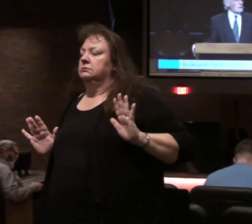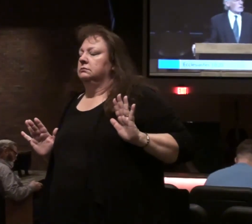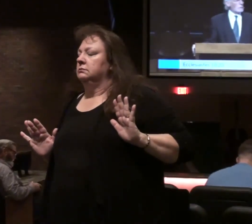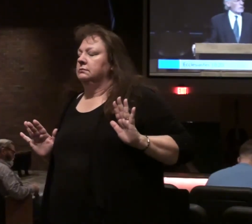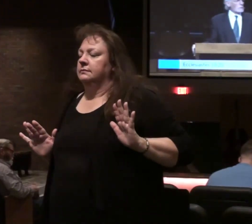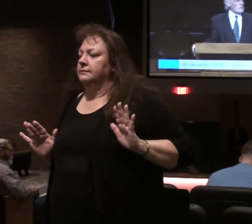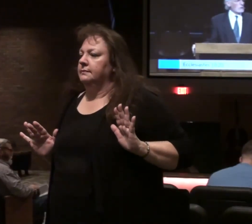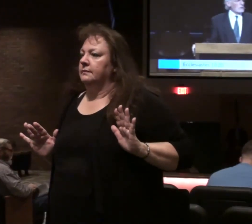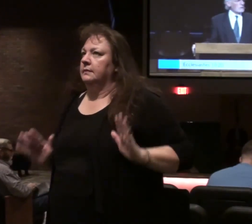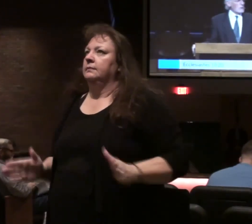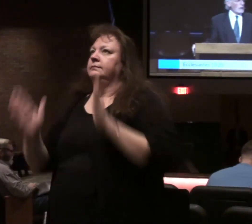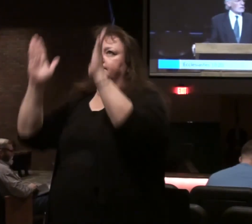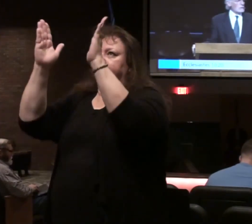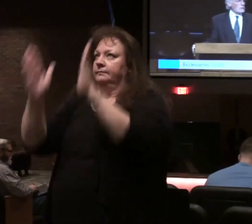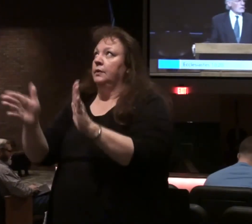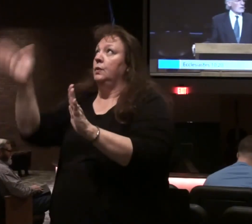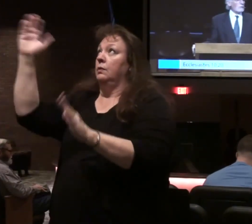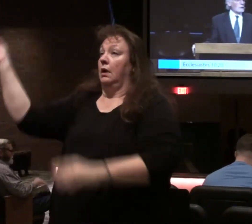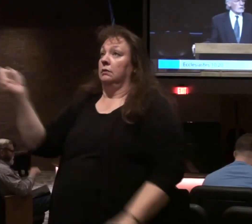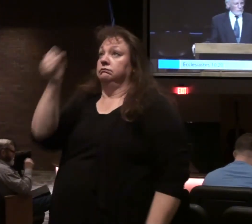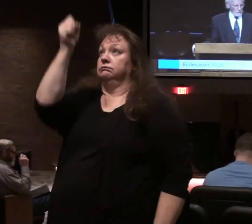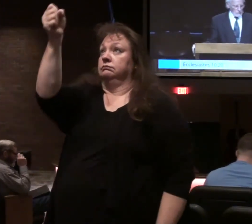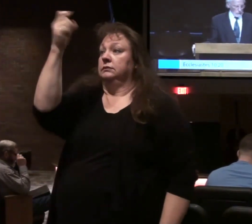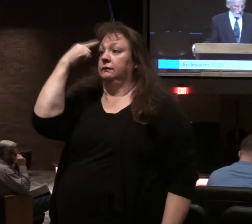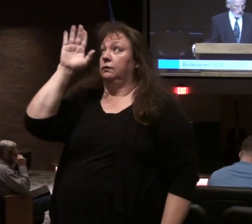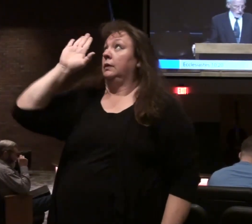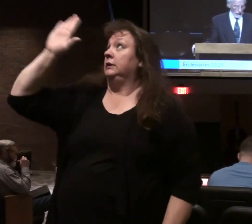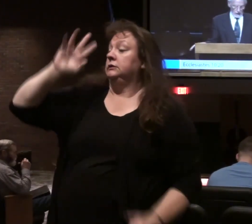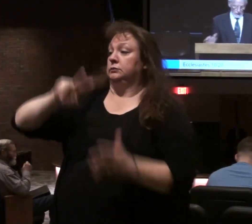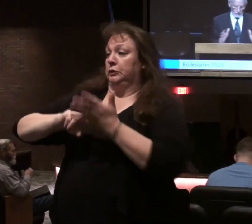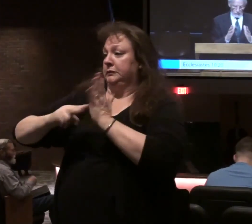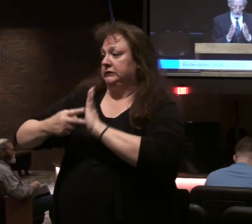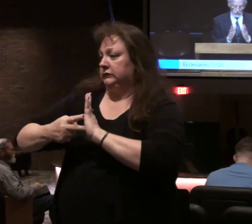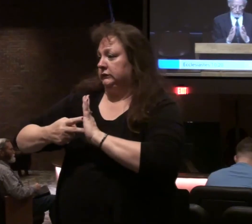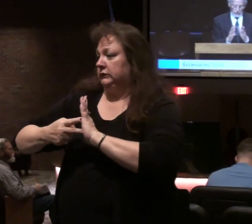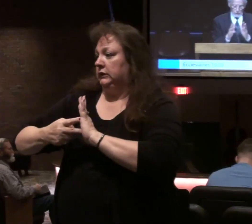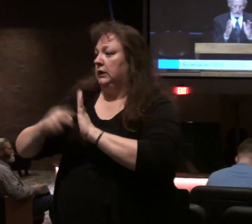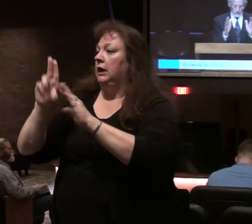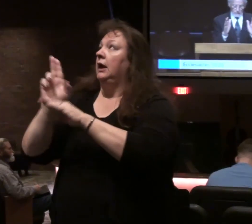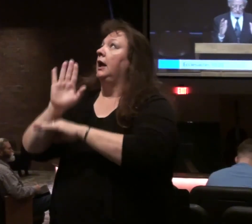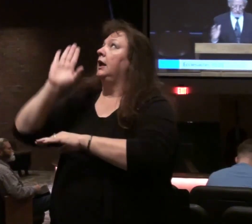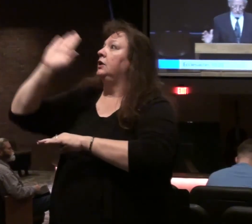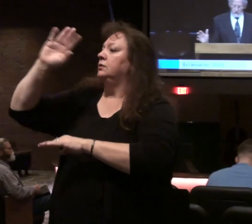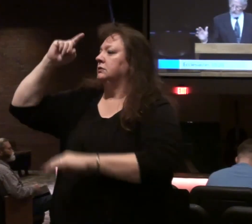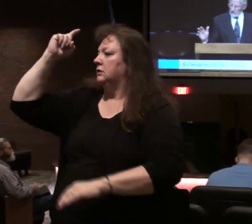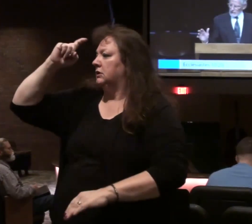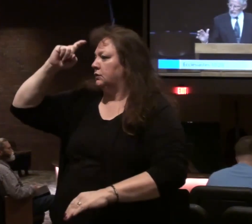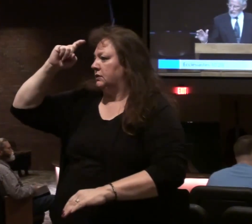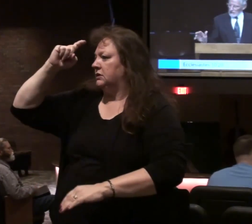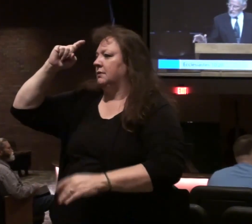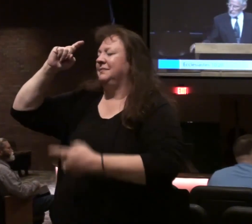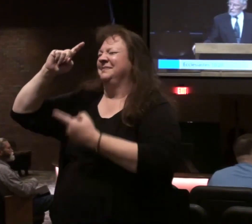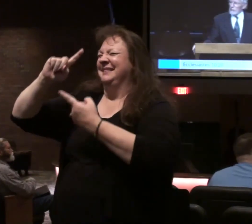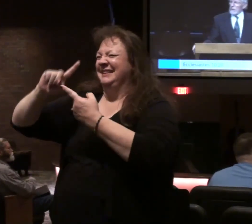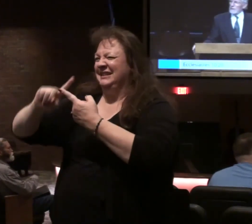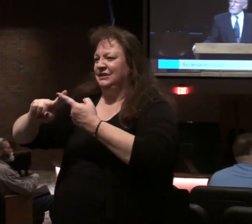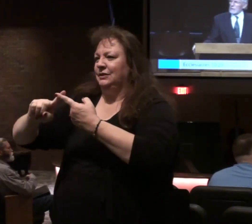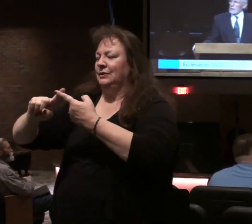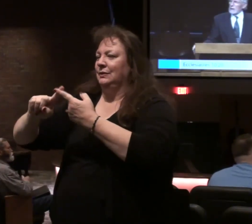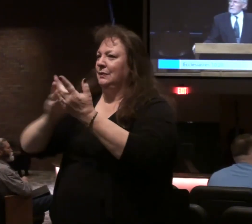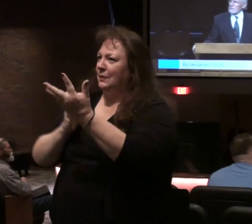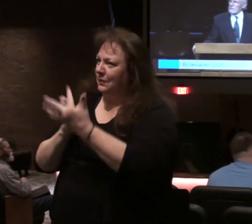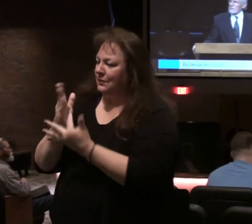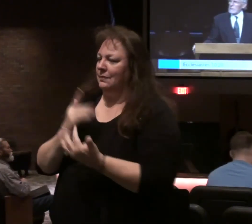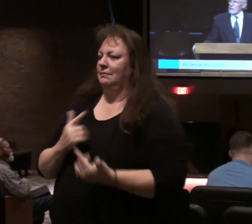We want the person of God's choosing for his purposes, and then we want to use his wisdom to navigate through the days